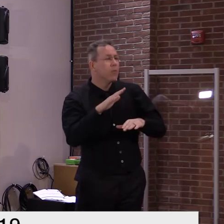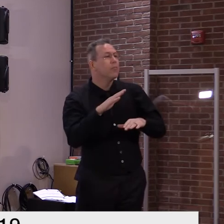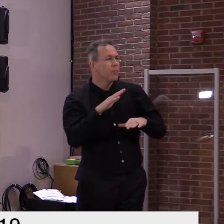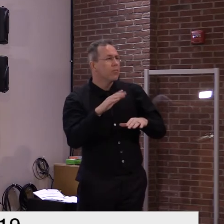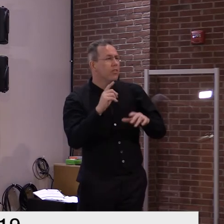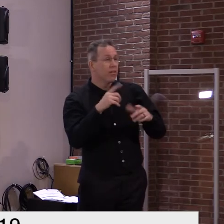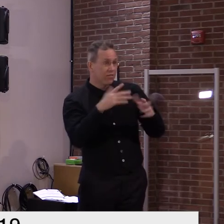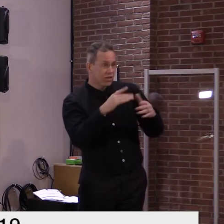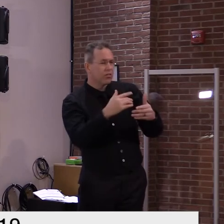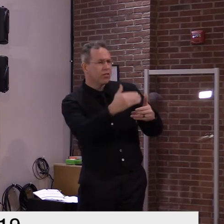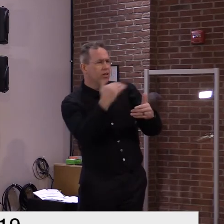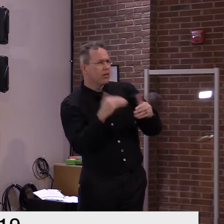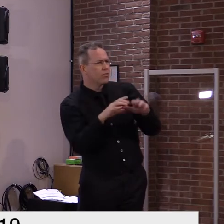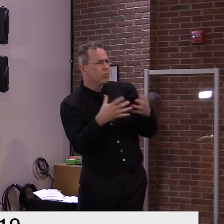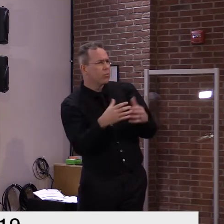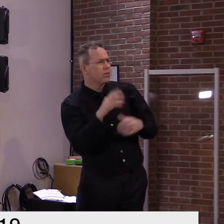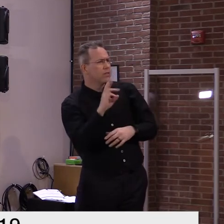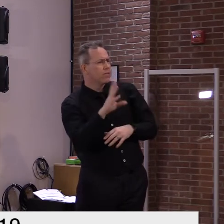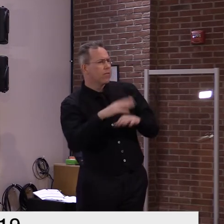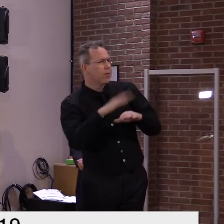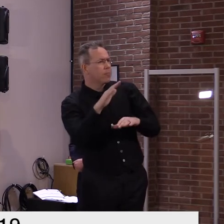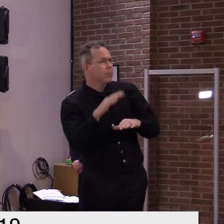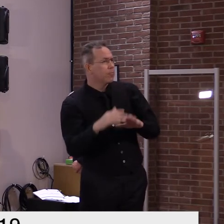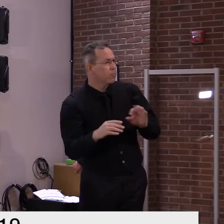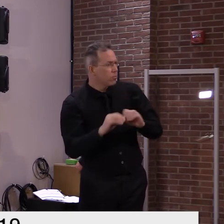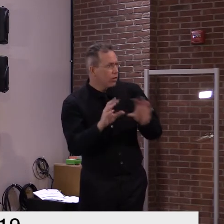into. Commissioner Levine.